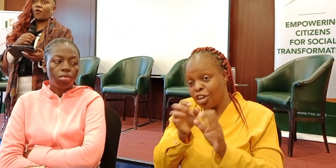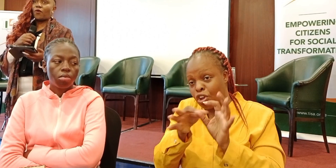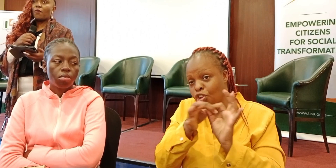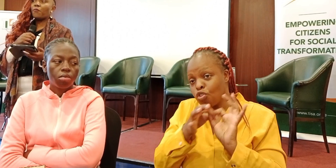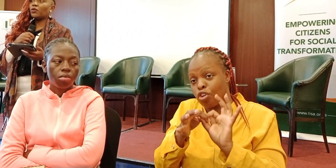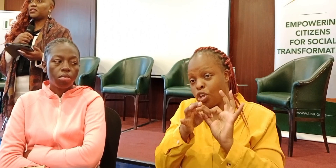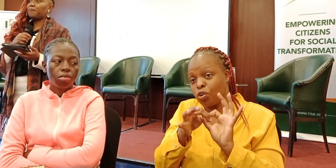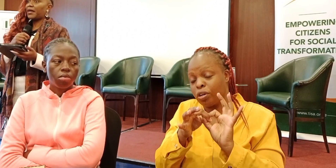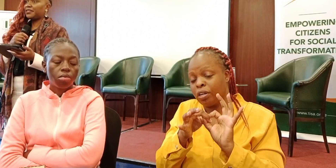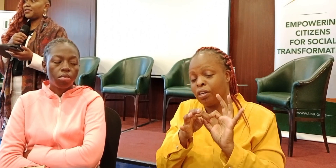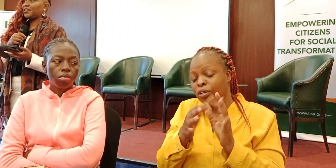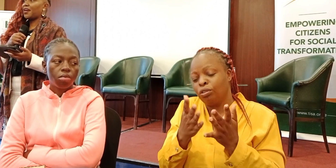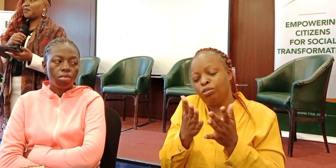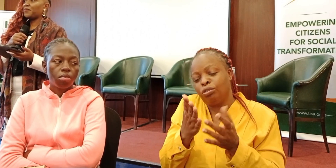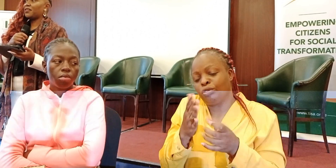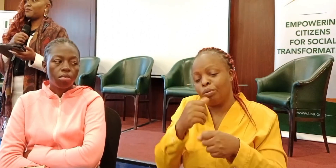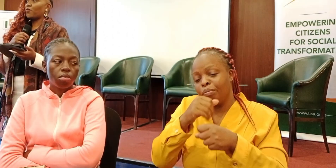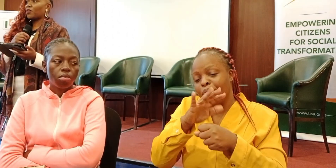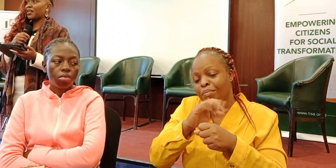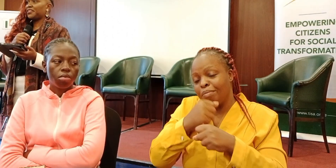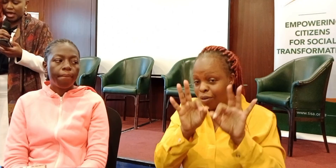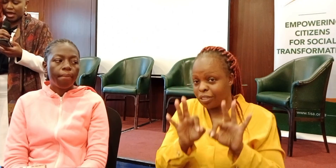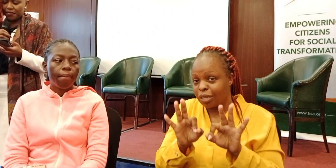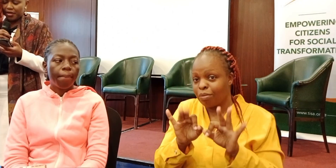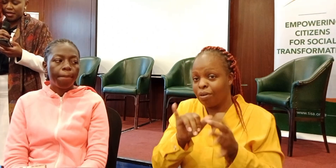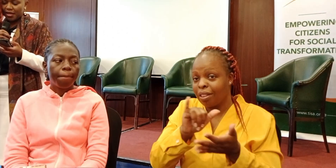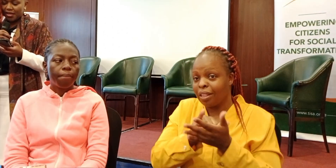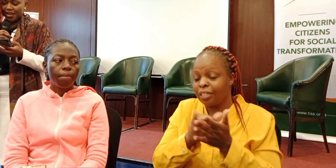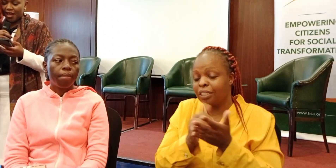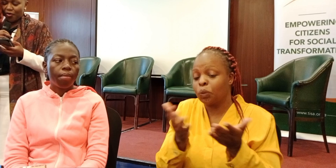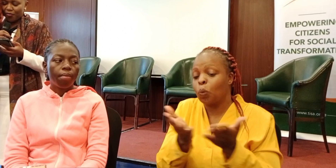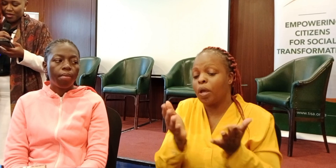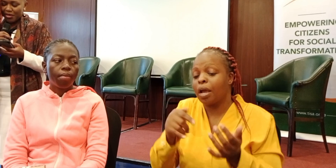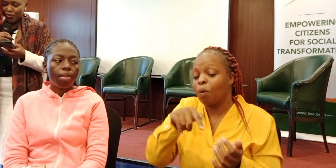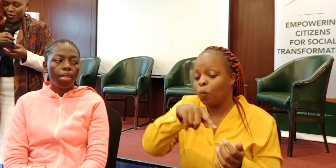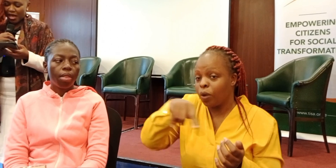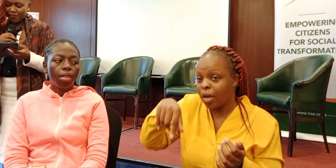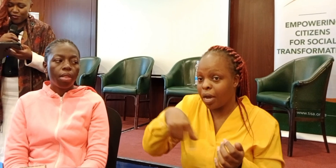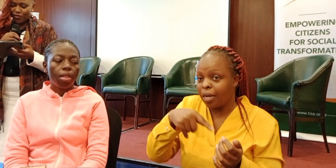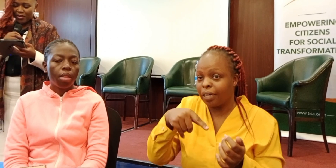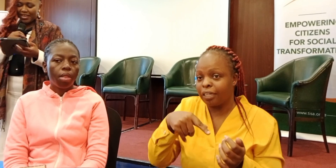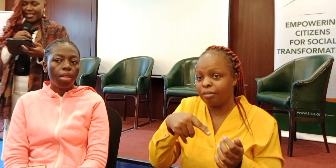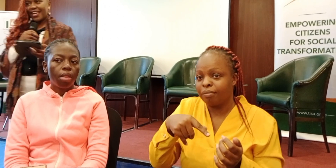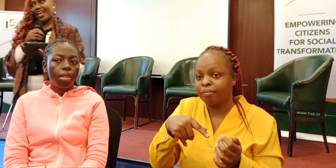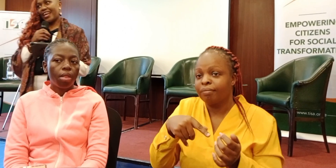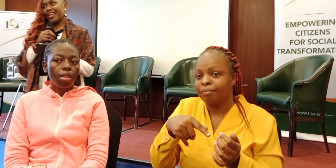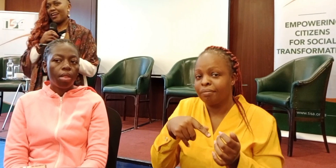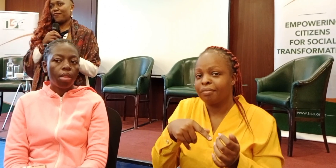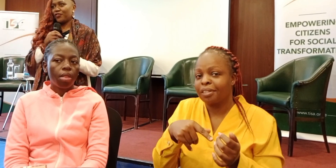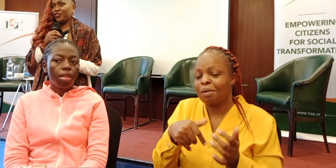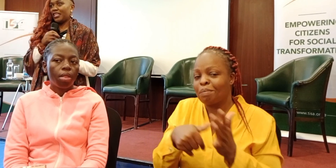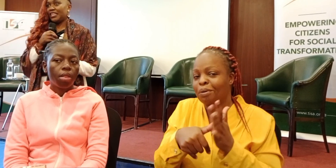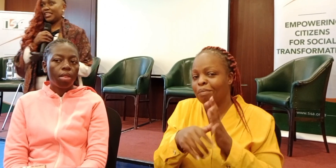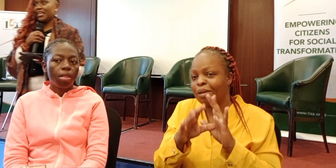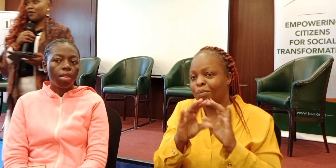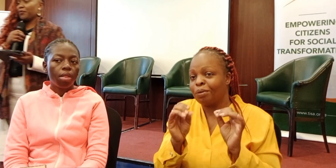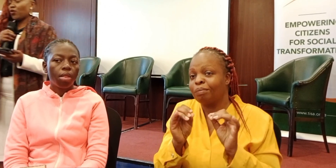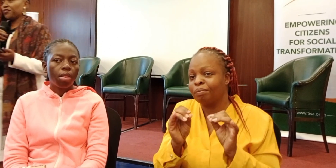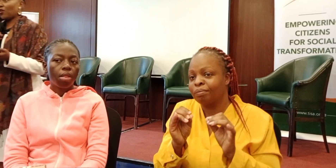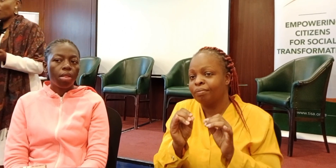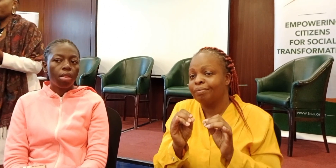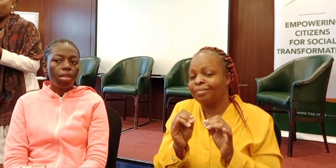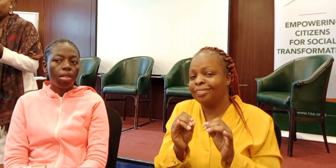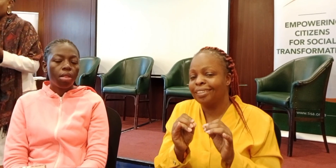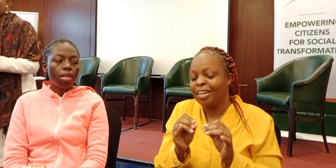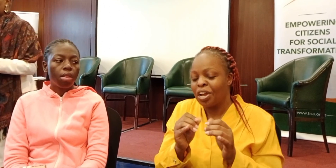agitating for multi-party democracy. Now, we have grown, and unfortunately,